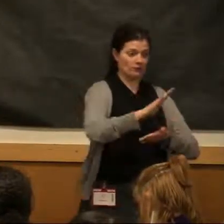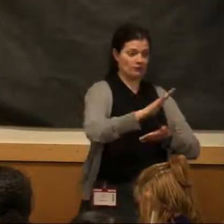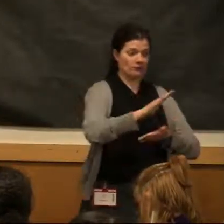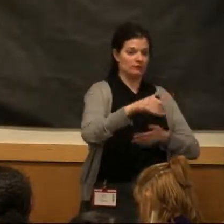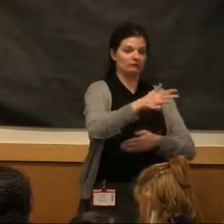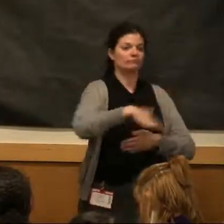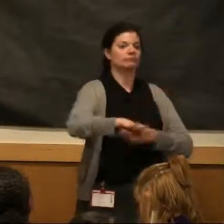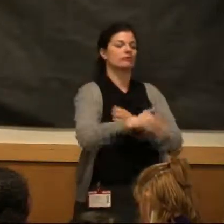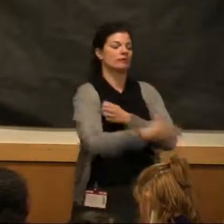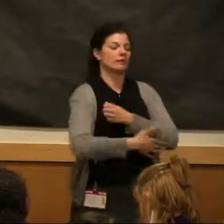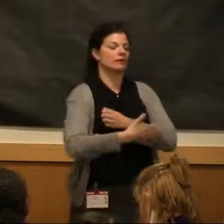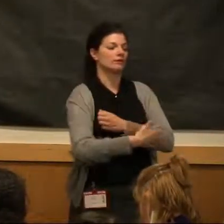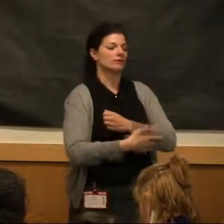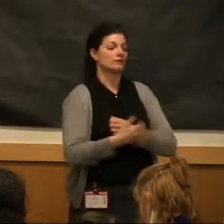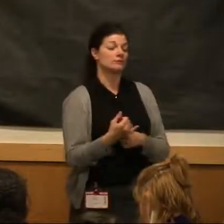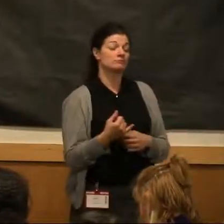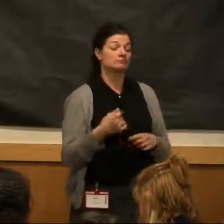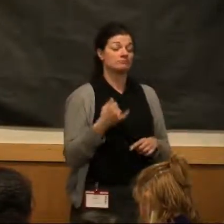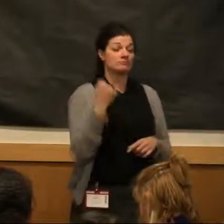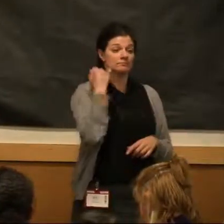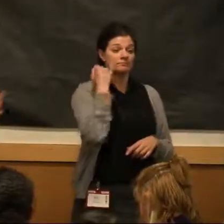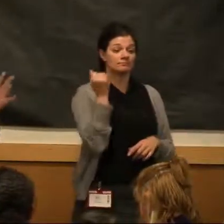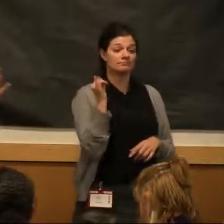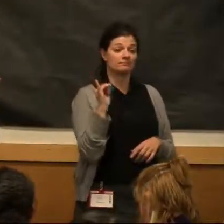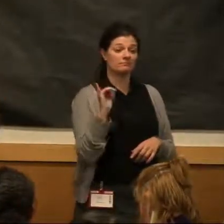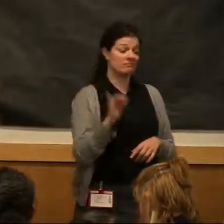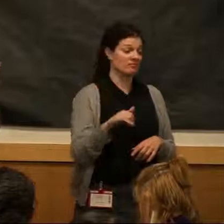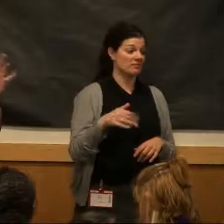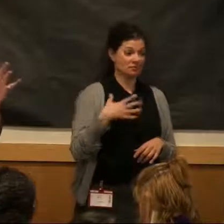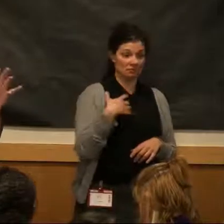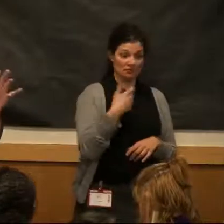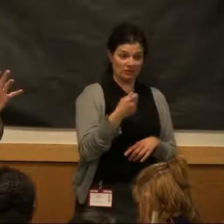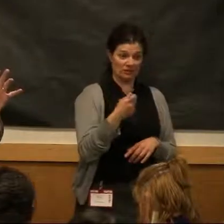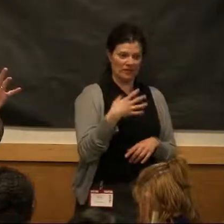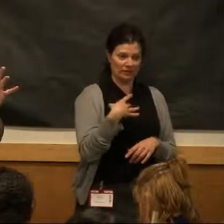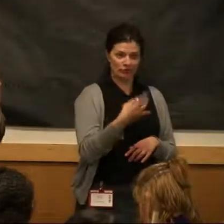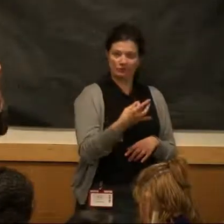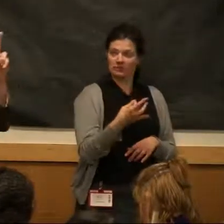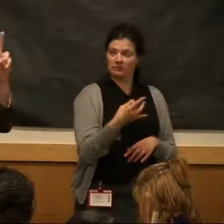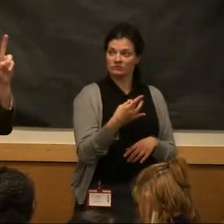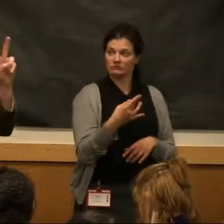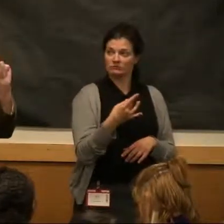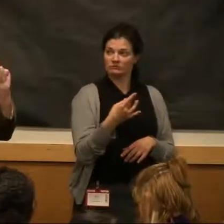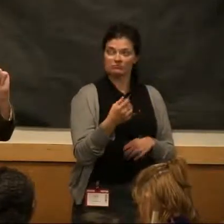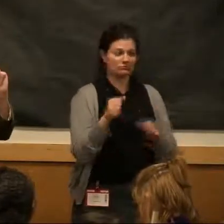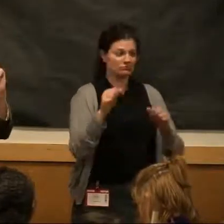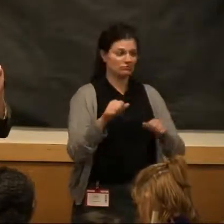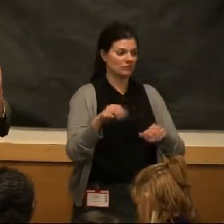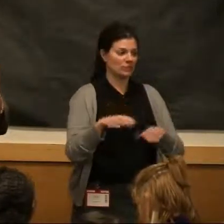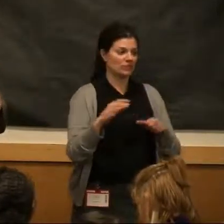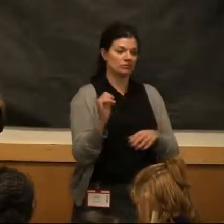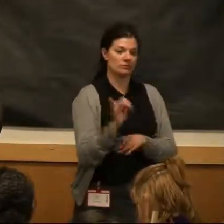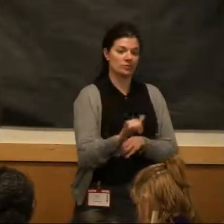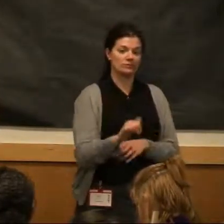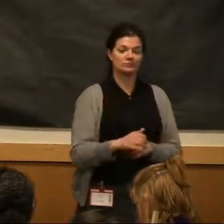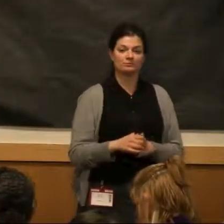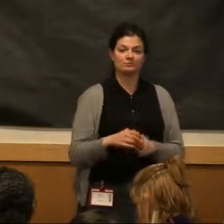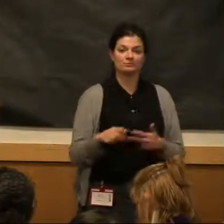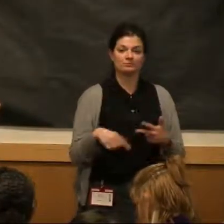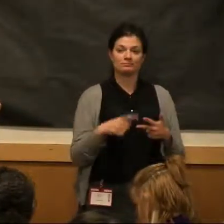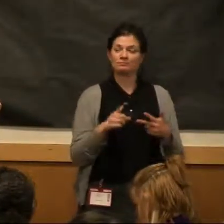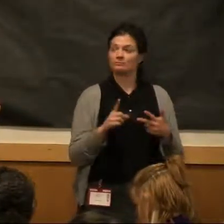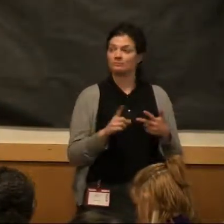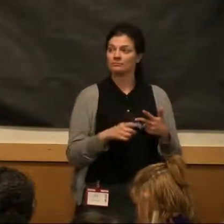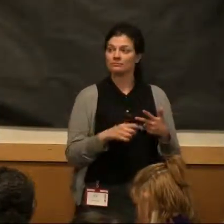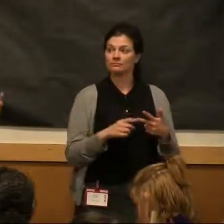that, that's one of the things that you want to look into. Okay? So that's kind of what club sports are. So that's the second way to get involved. The third way